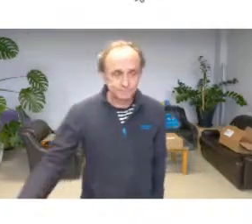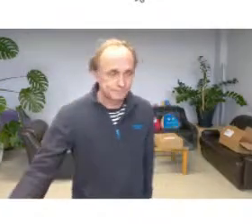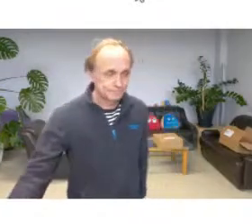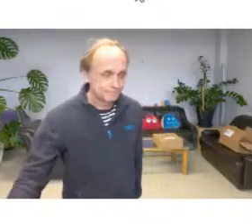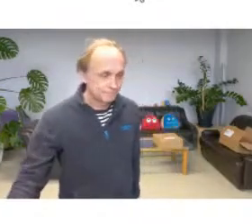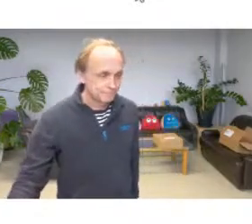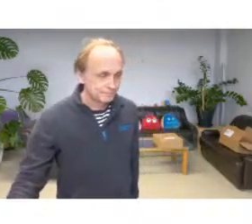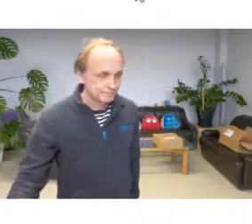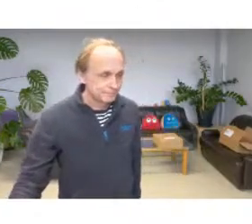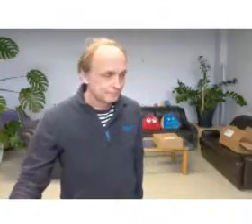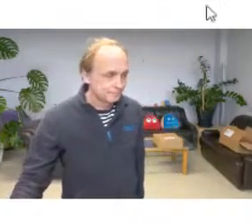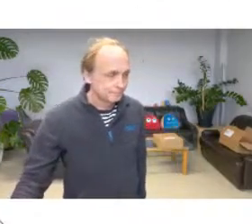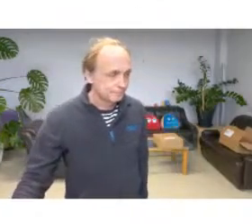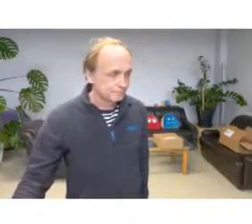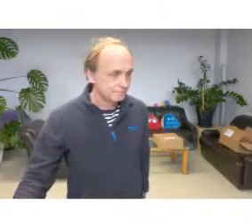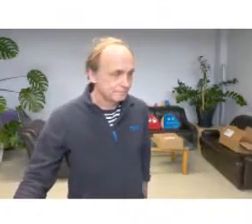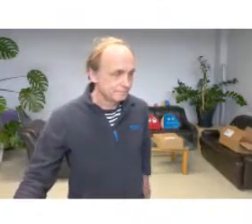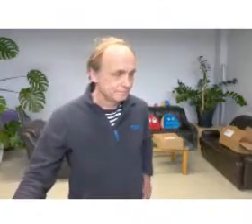parts.